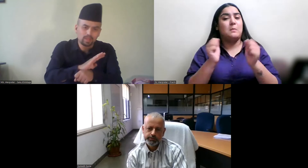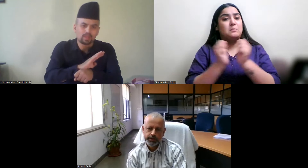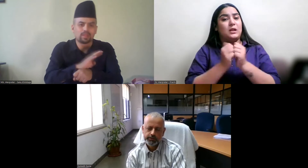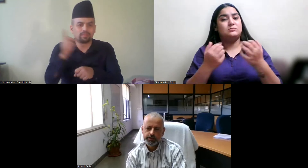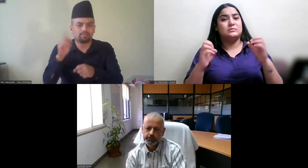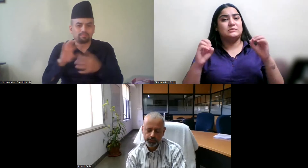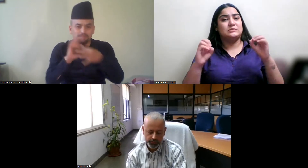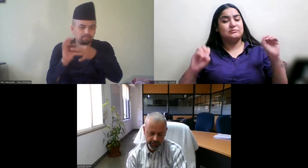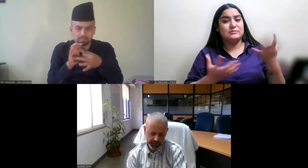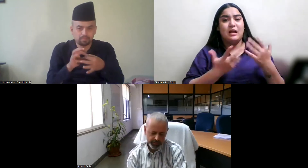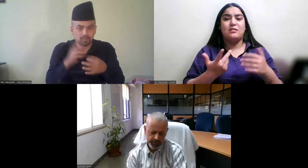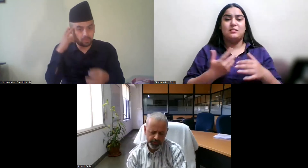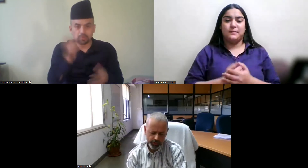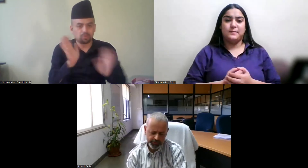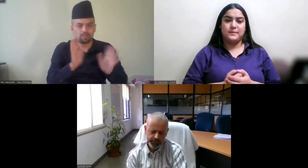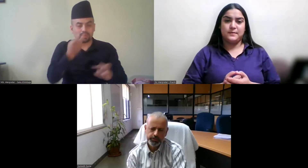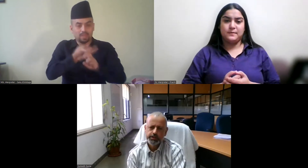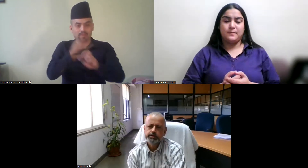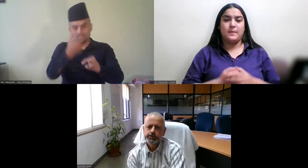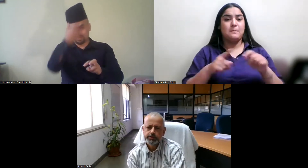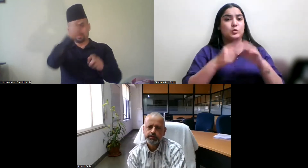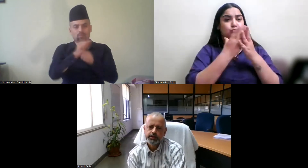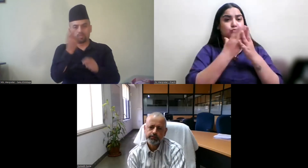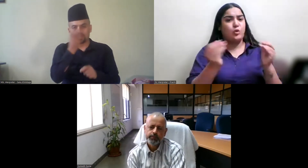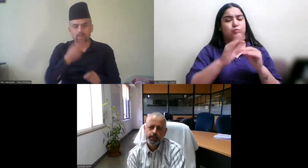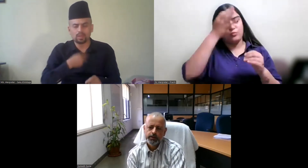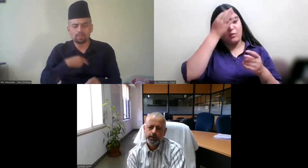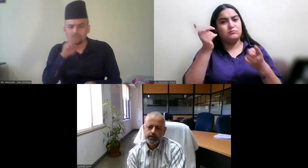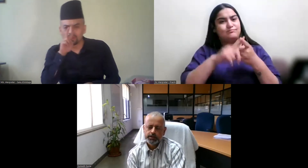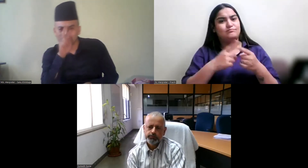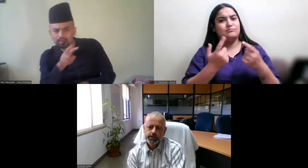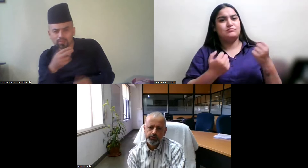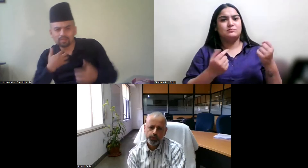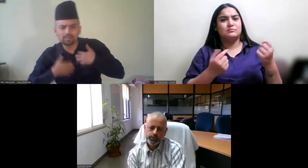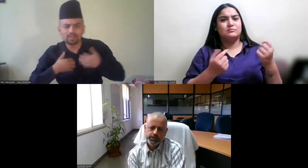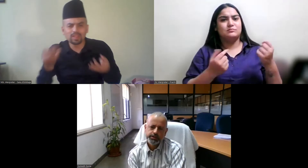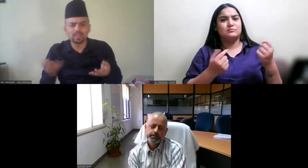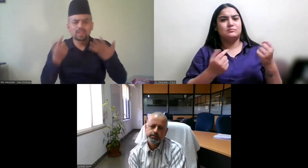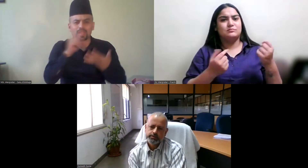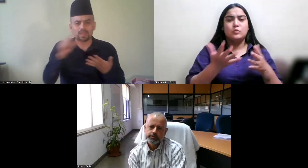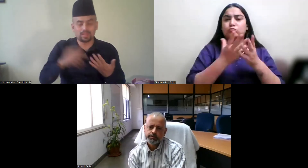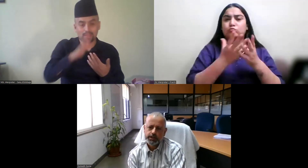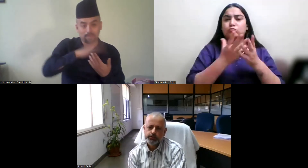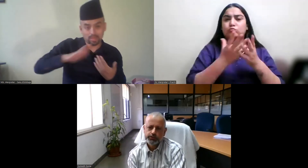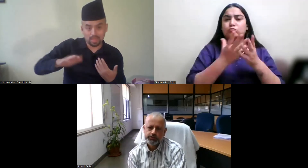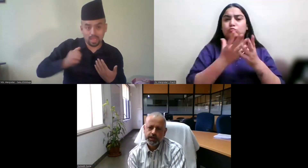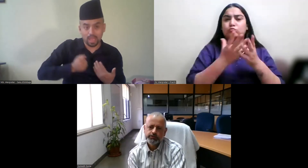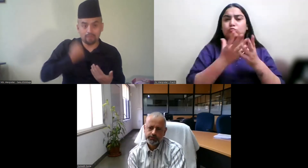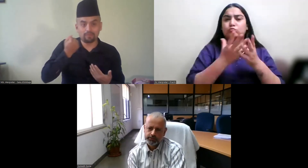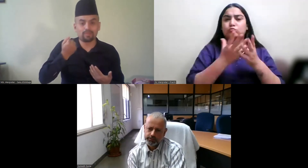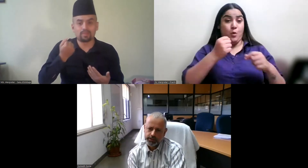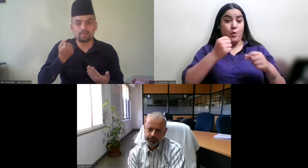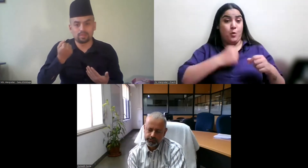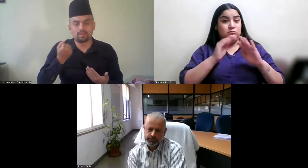interest rather than resolving it. But we observed a very interesting thing, that when our own children try to